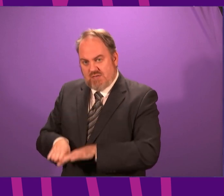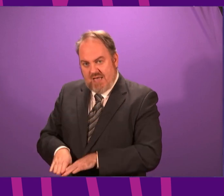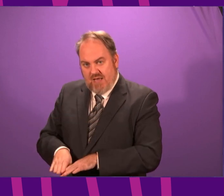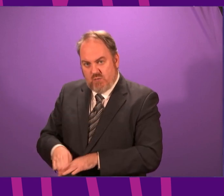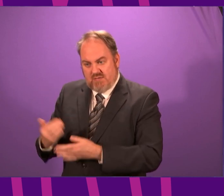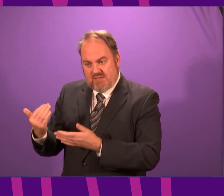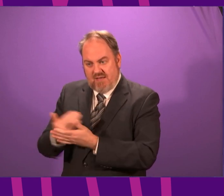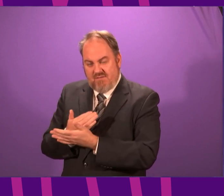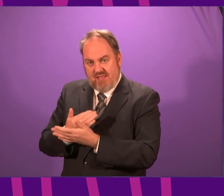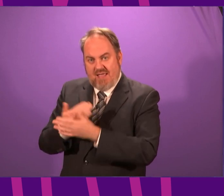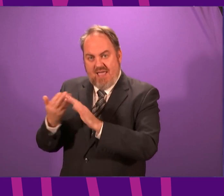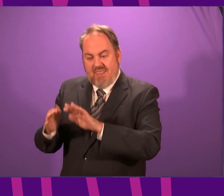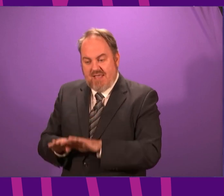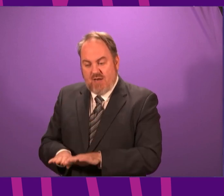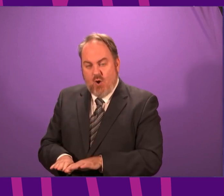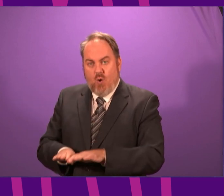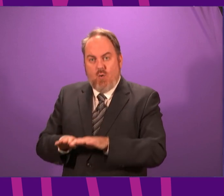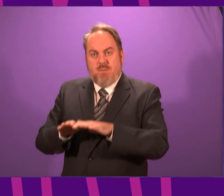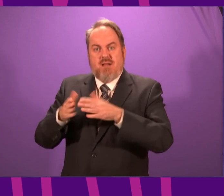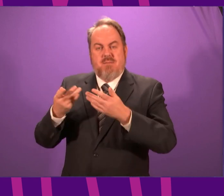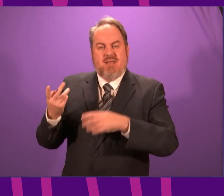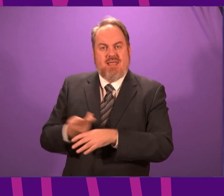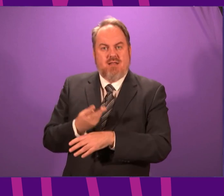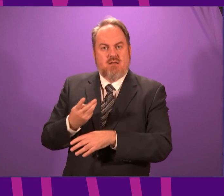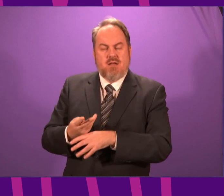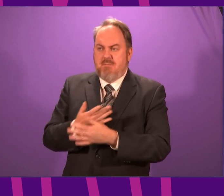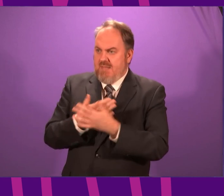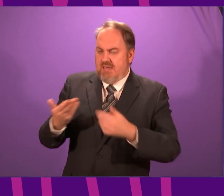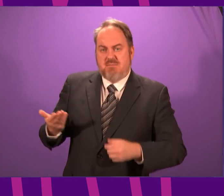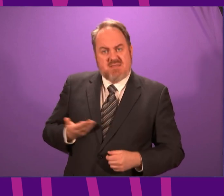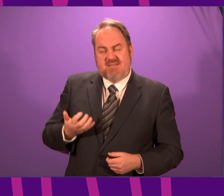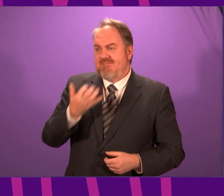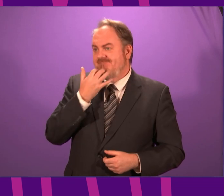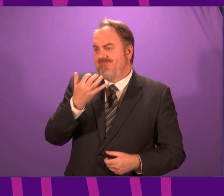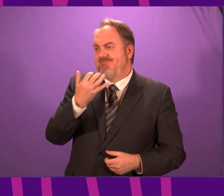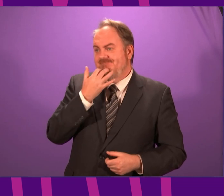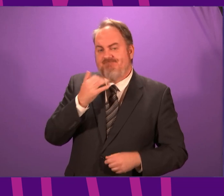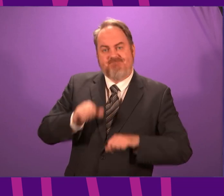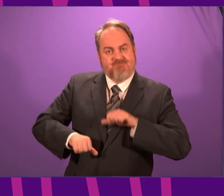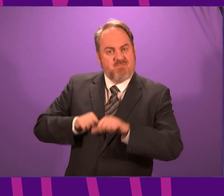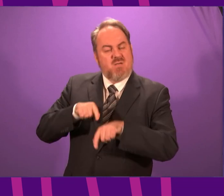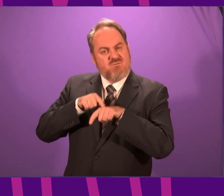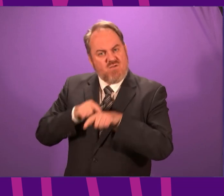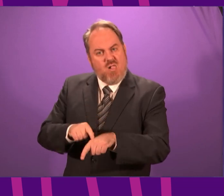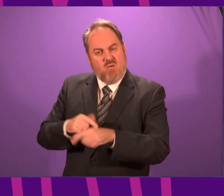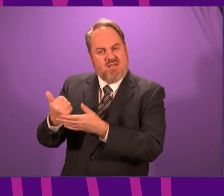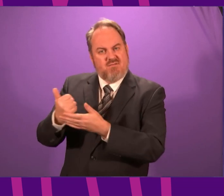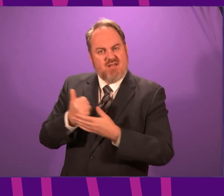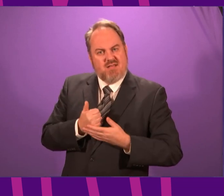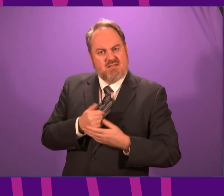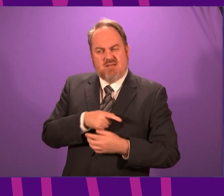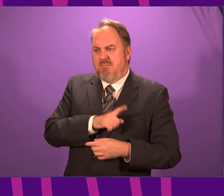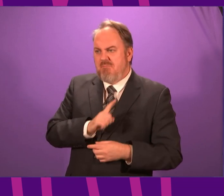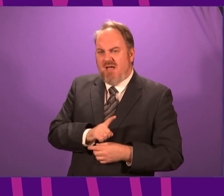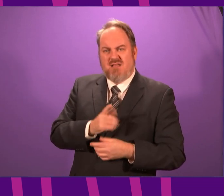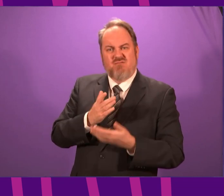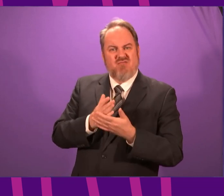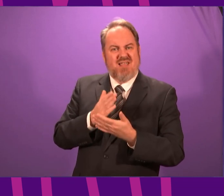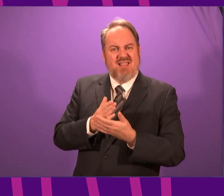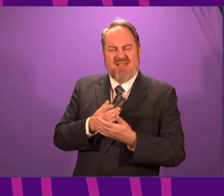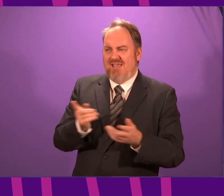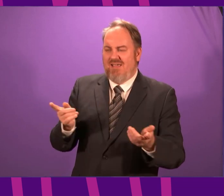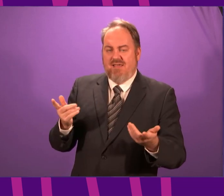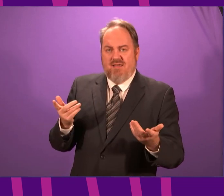safeguard as many jobs as possible, and I think they did rise to that challenge. But then the rules changed and all that investment and innovation were